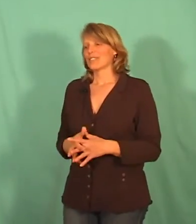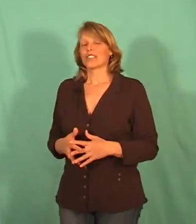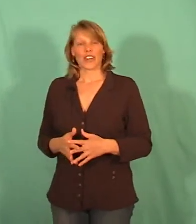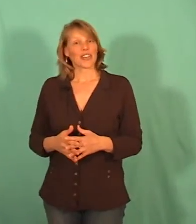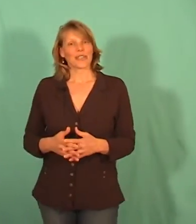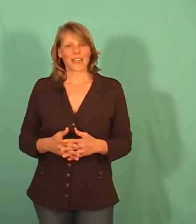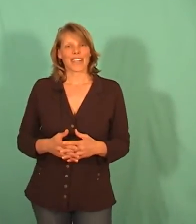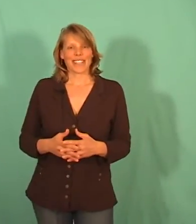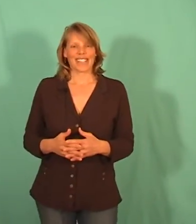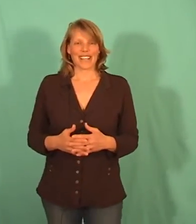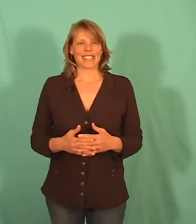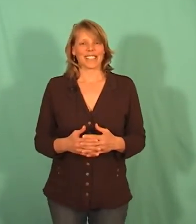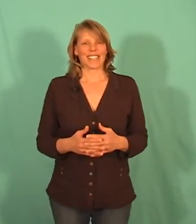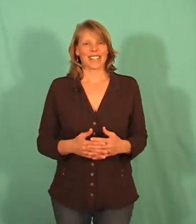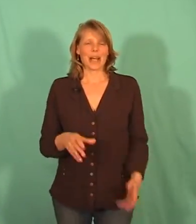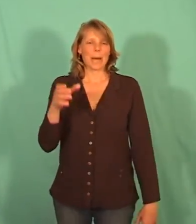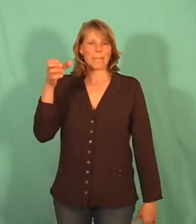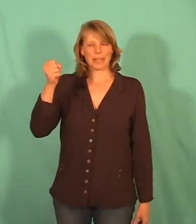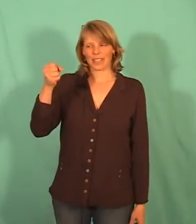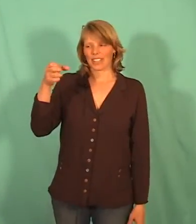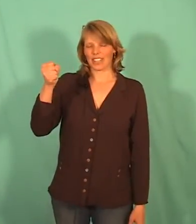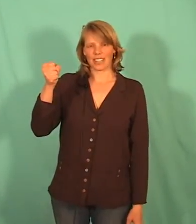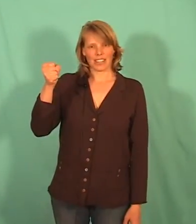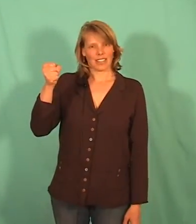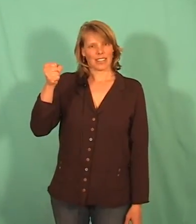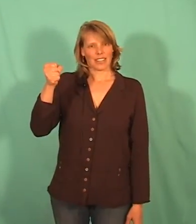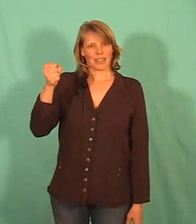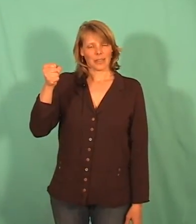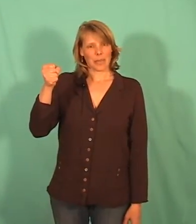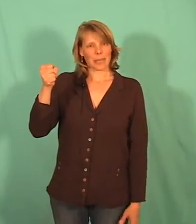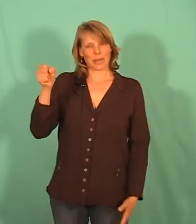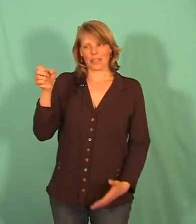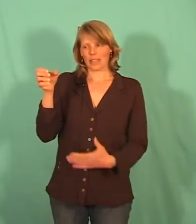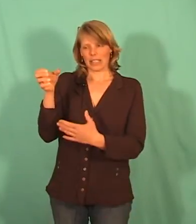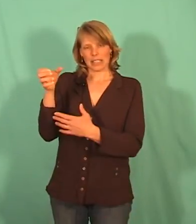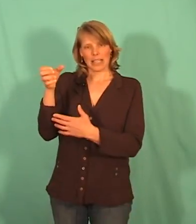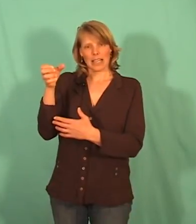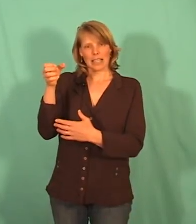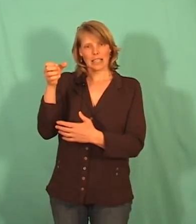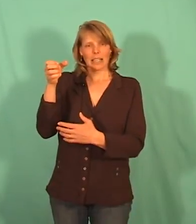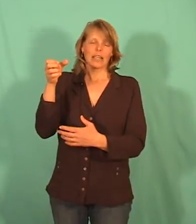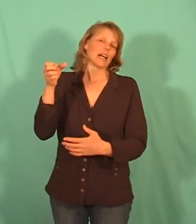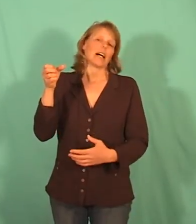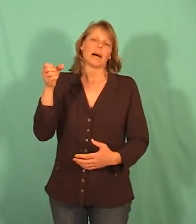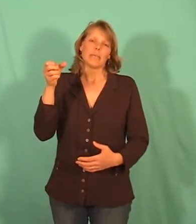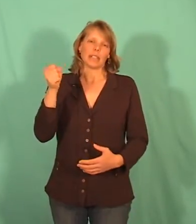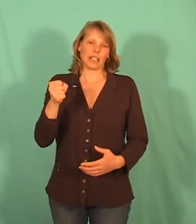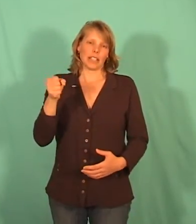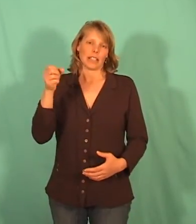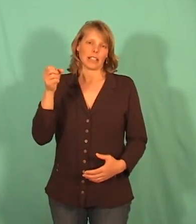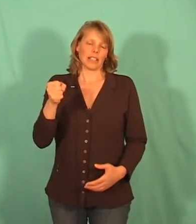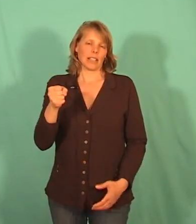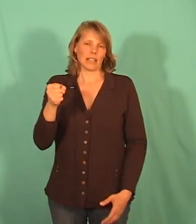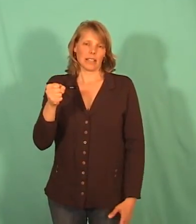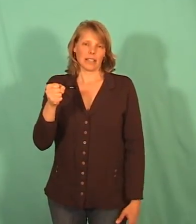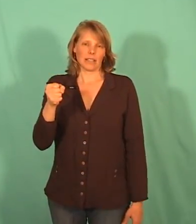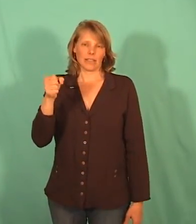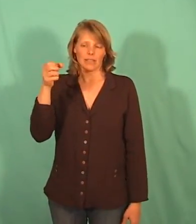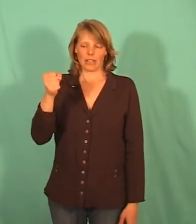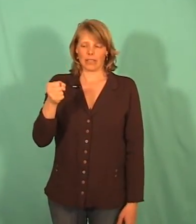start using these signs. Milk. Remember, it's like milking